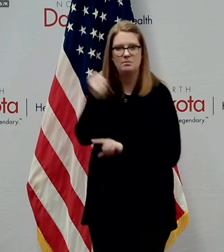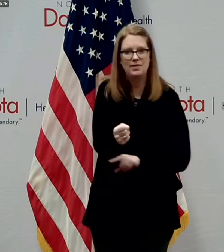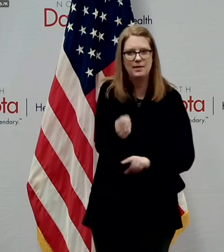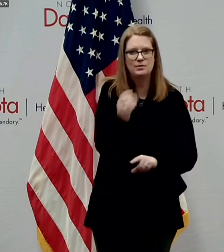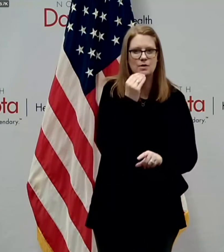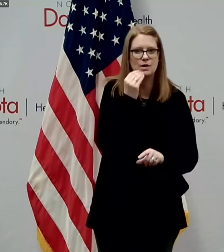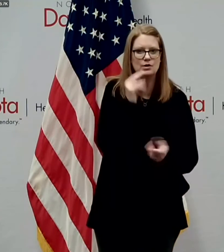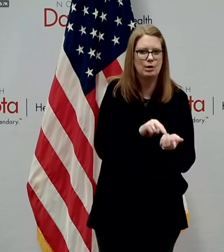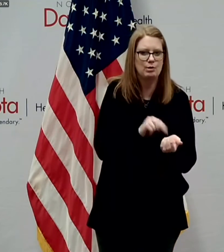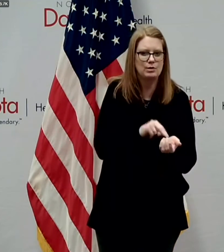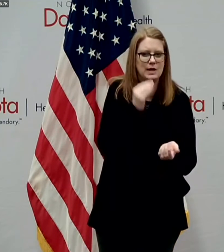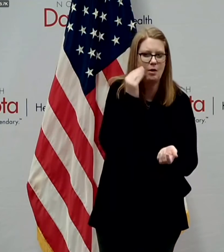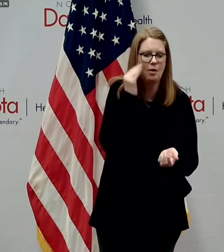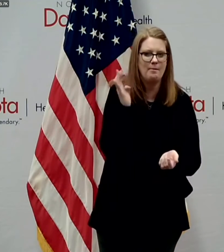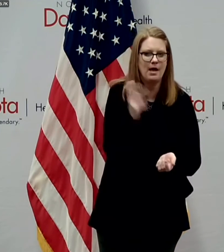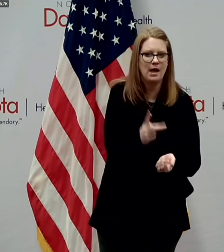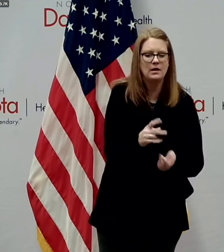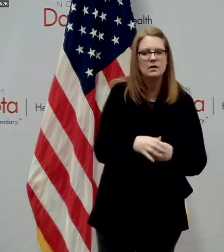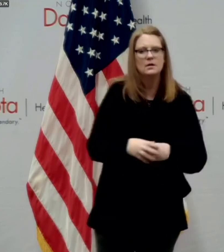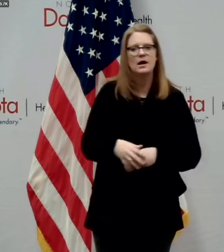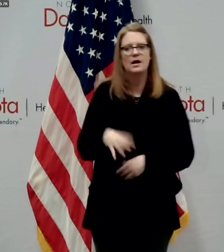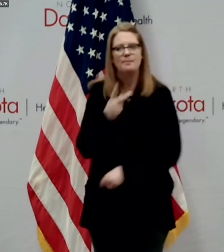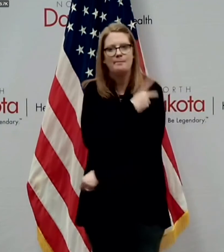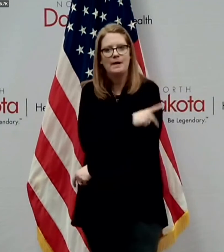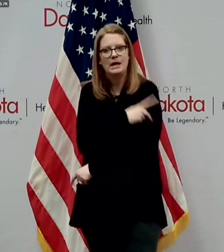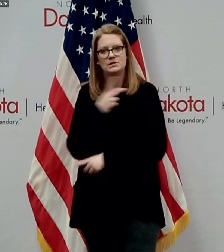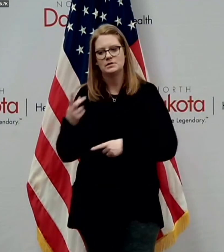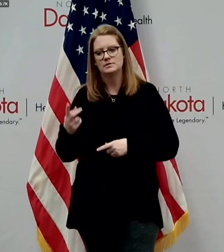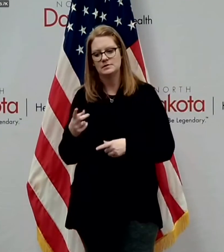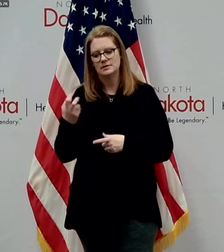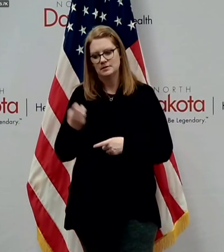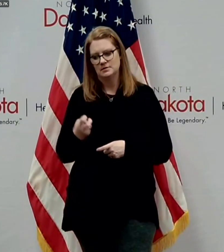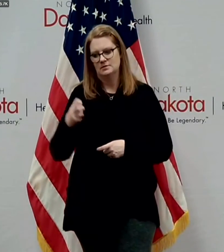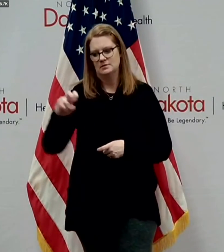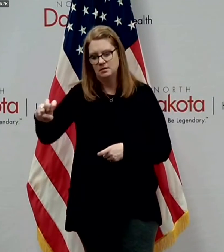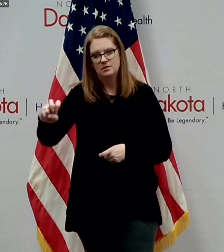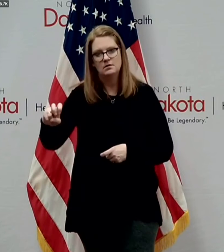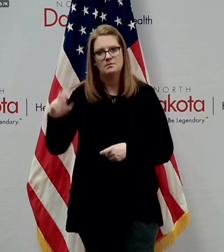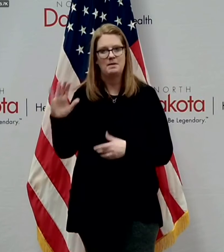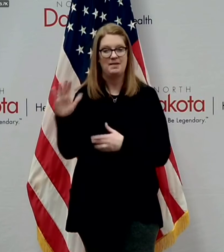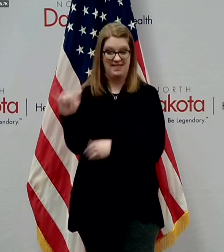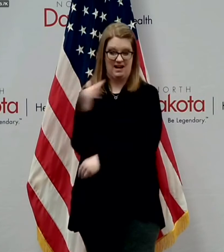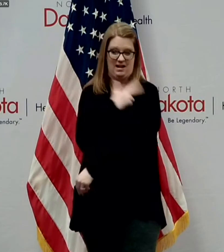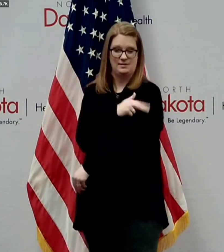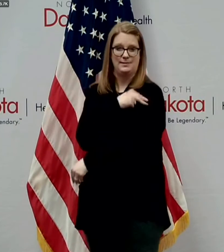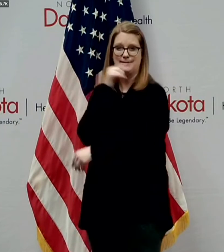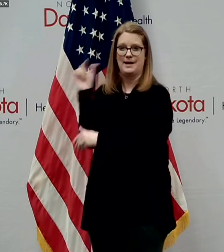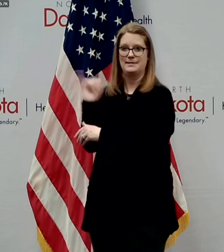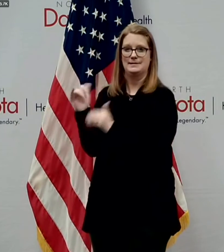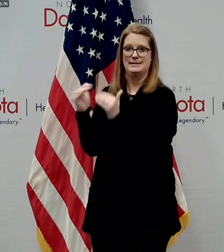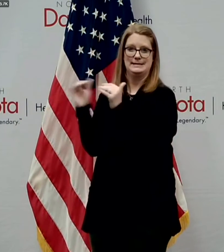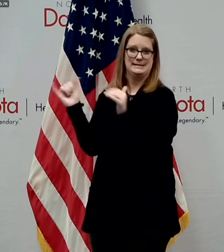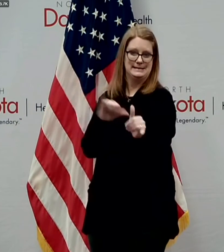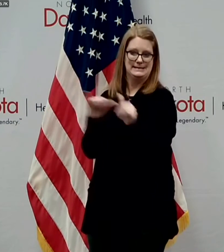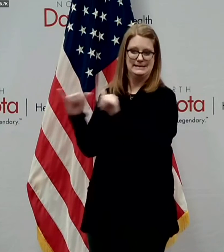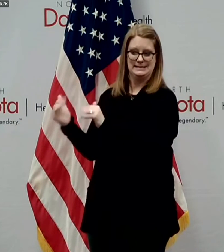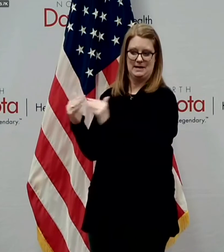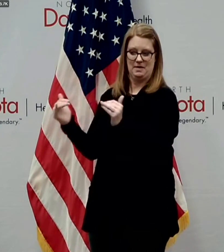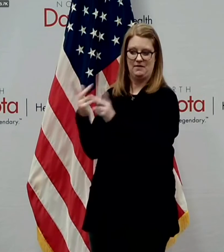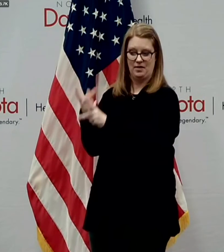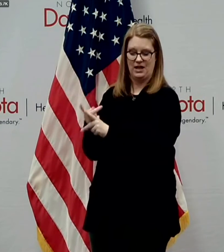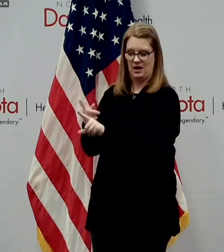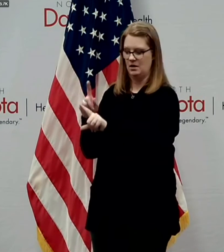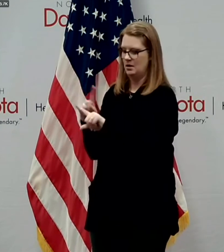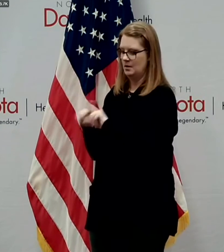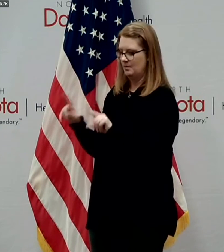transfer patients to other hospitals that maybe don't provide the same level of care, maybe a step down level, but all of that is